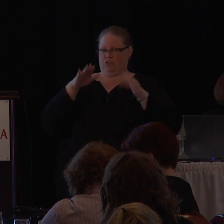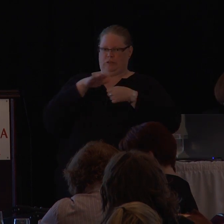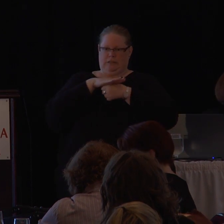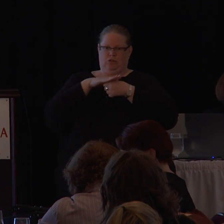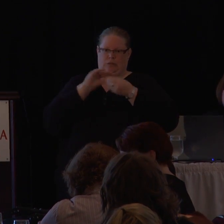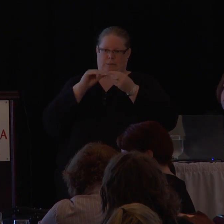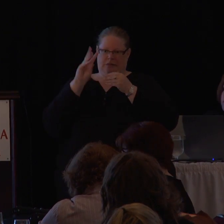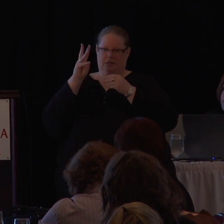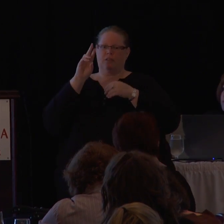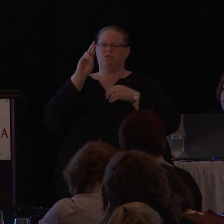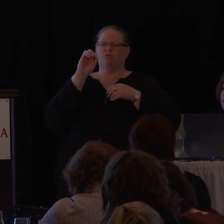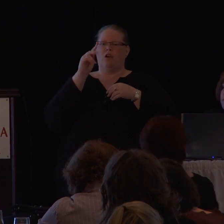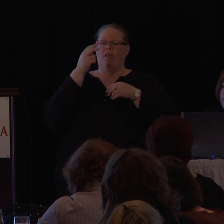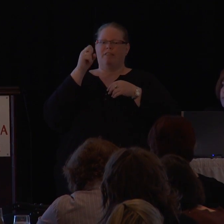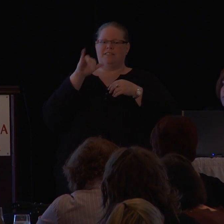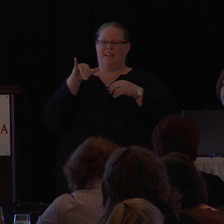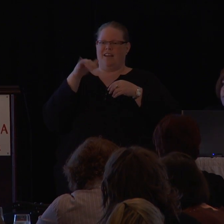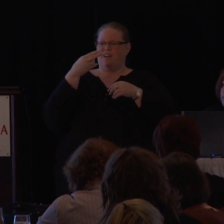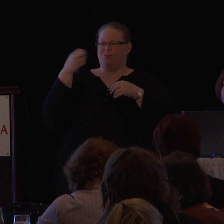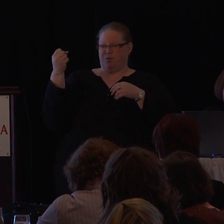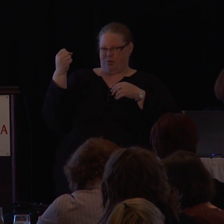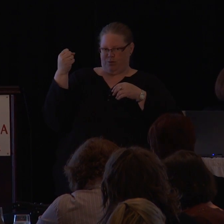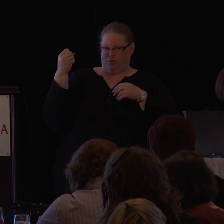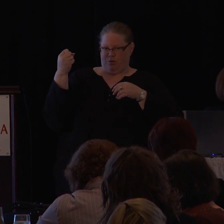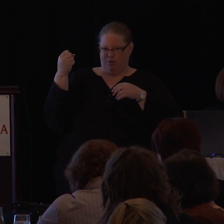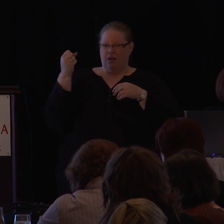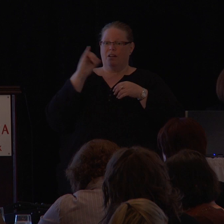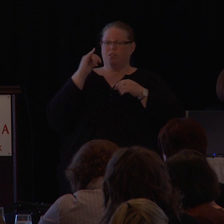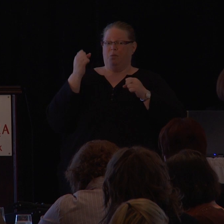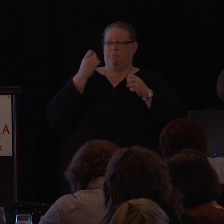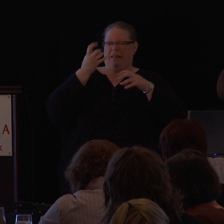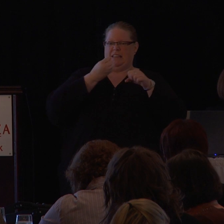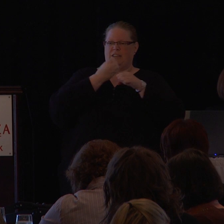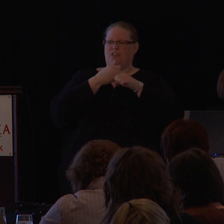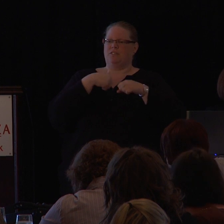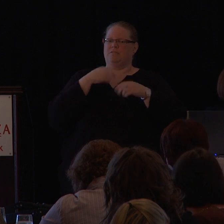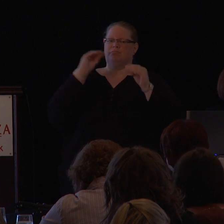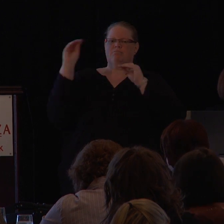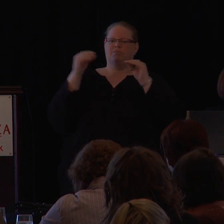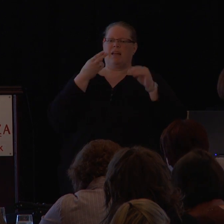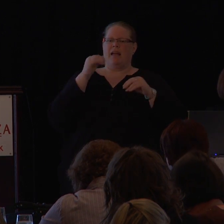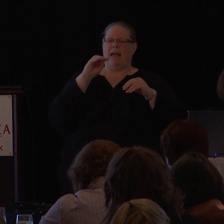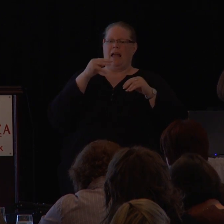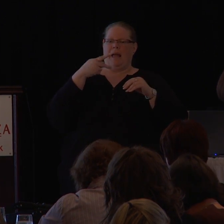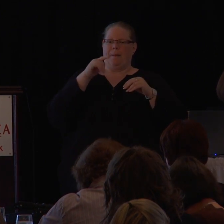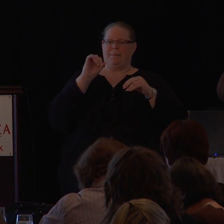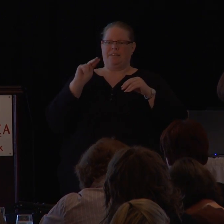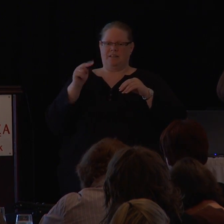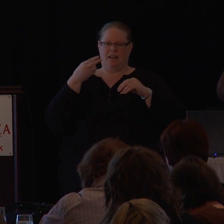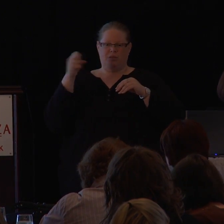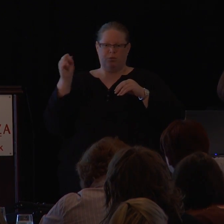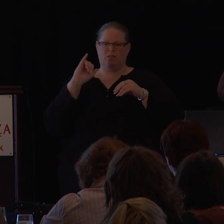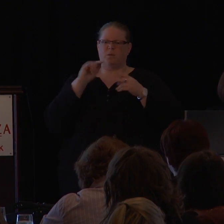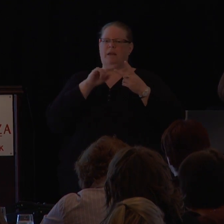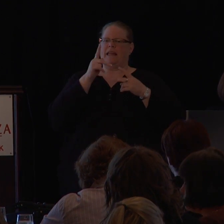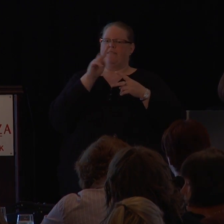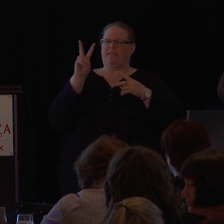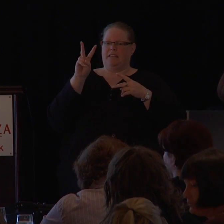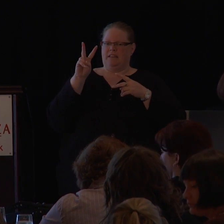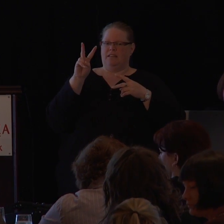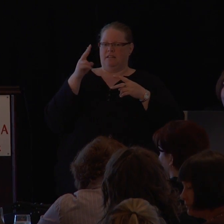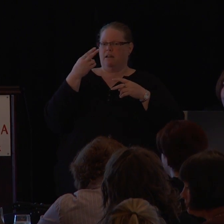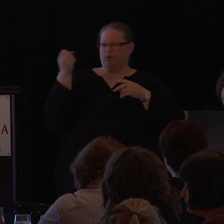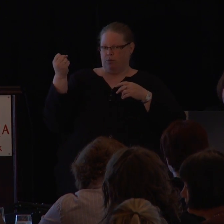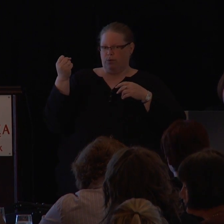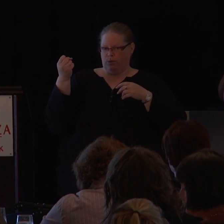teach at Rossay High School, and for many years I've also taught at Hampton High School and Kennebecasis Valley High School. I'm